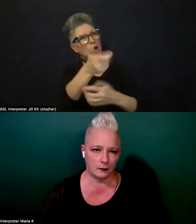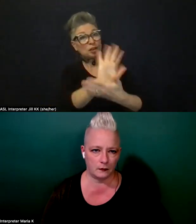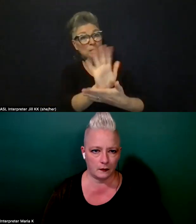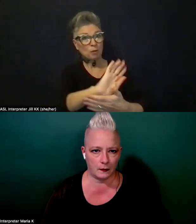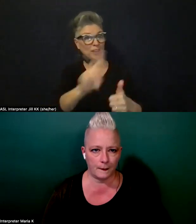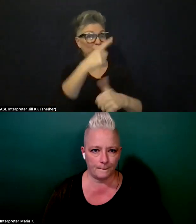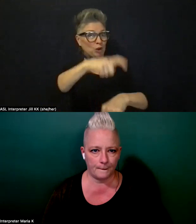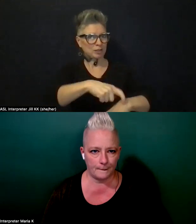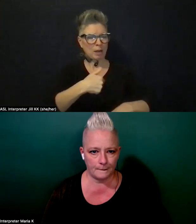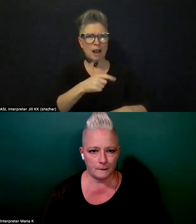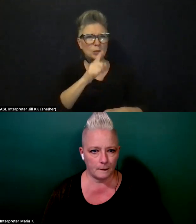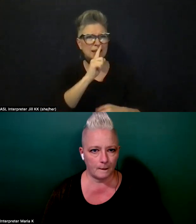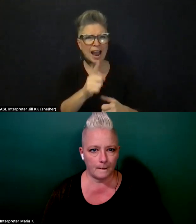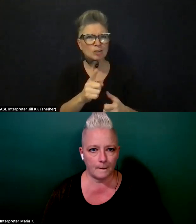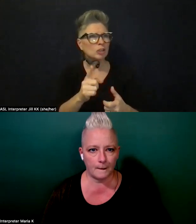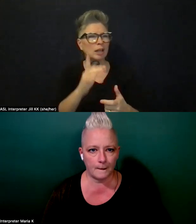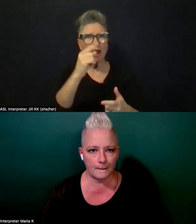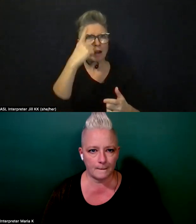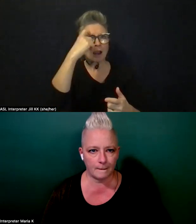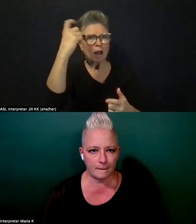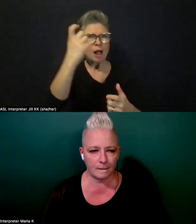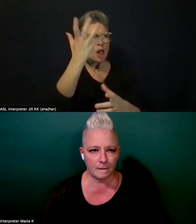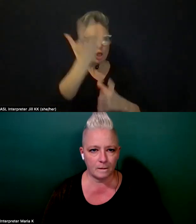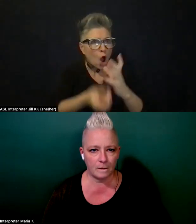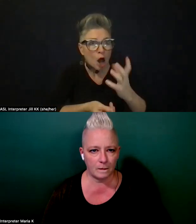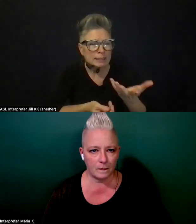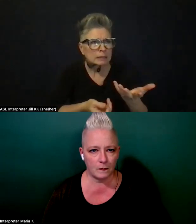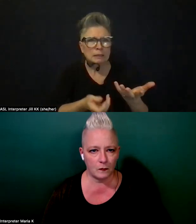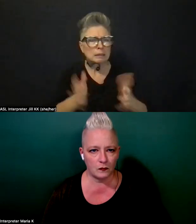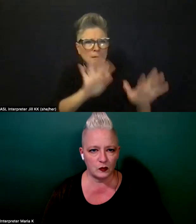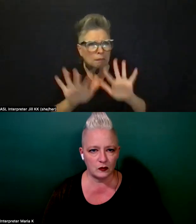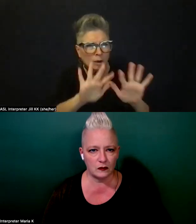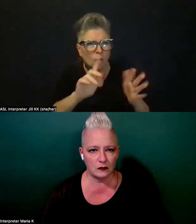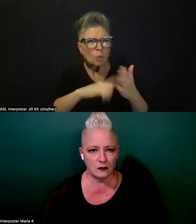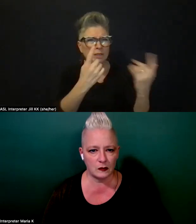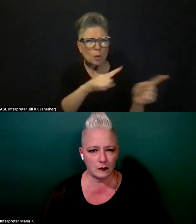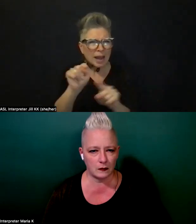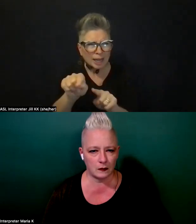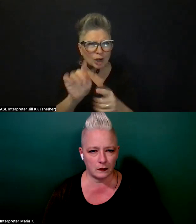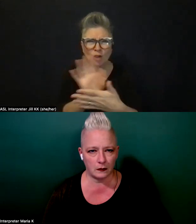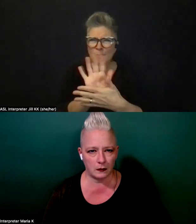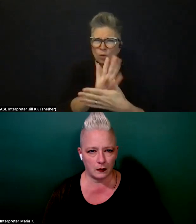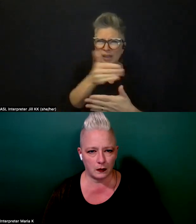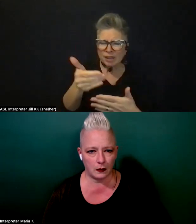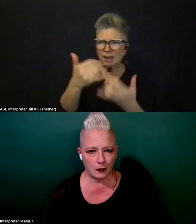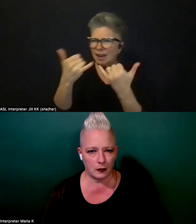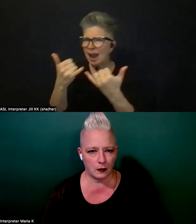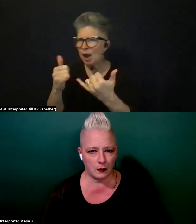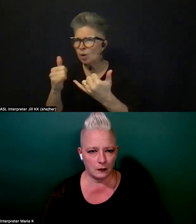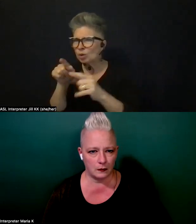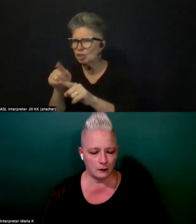I was actually lost. I was like, okay, what's going on here? Before there was the movie thing, and now she's back